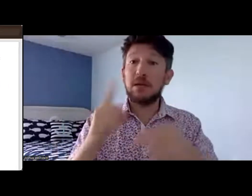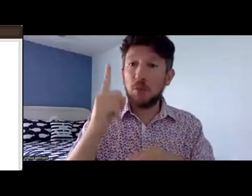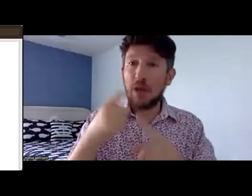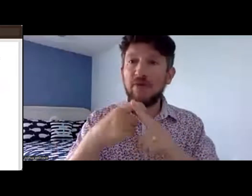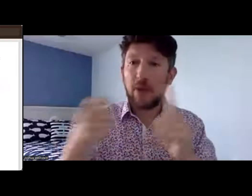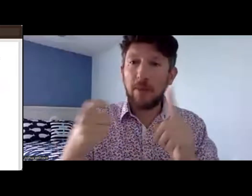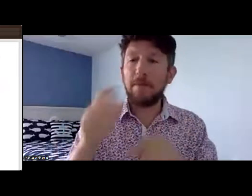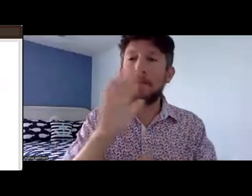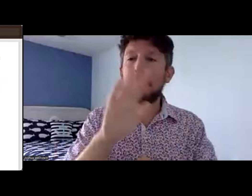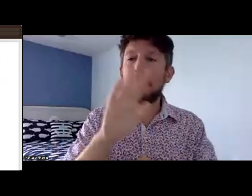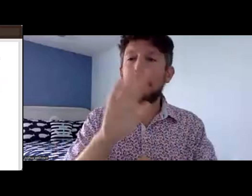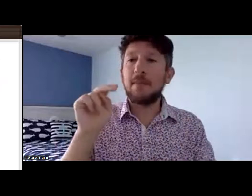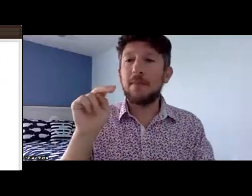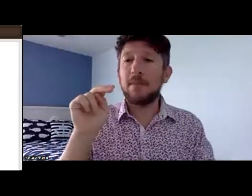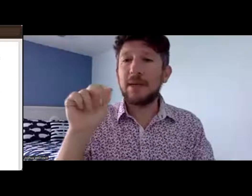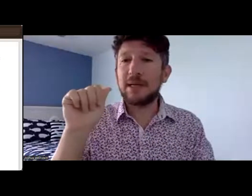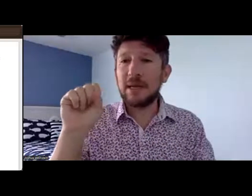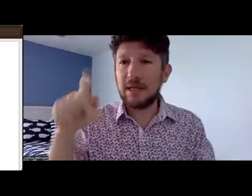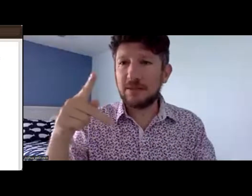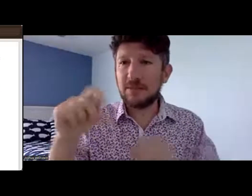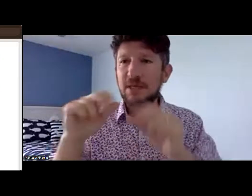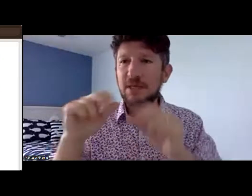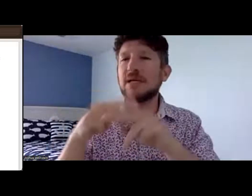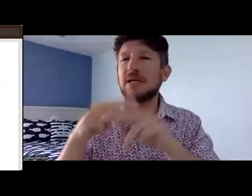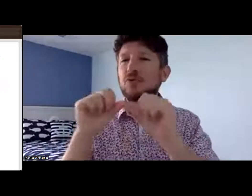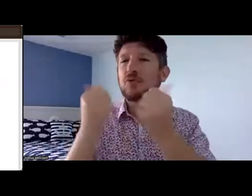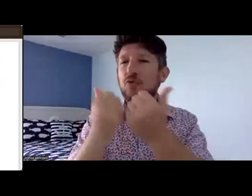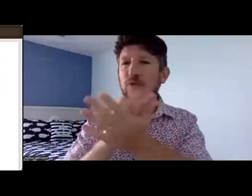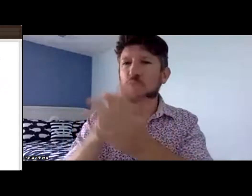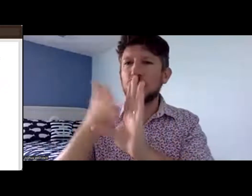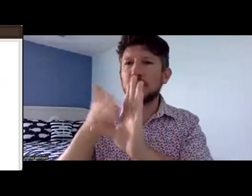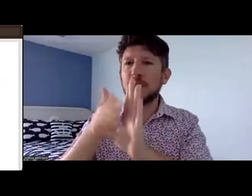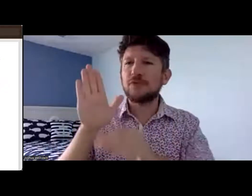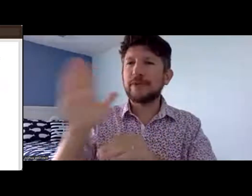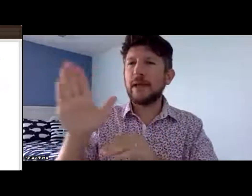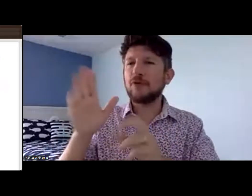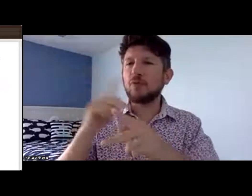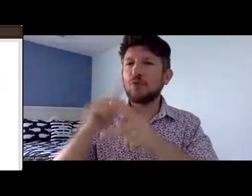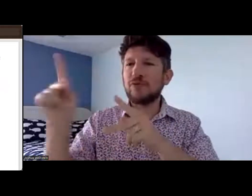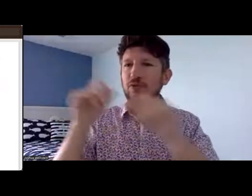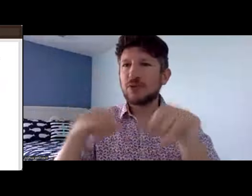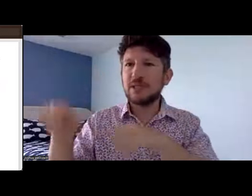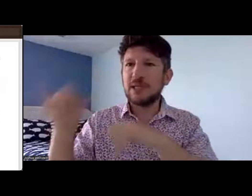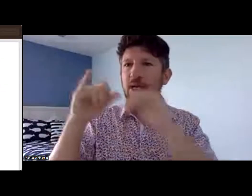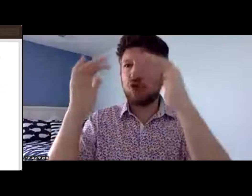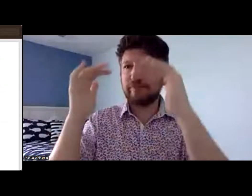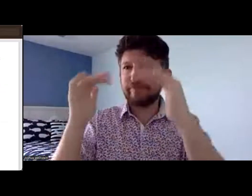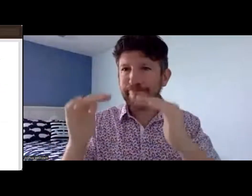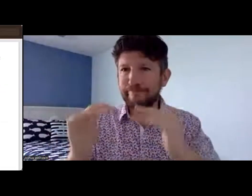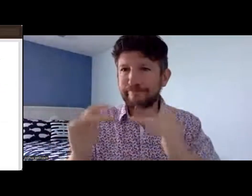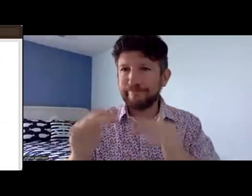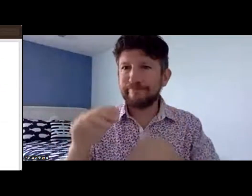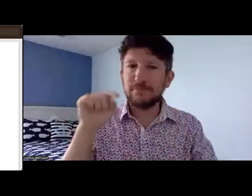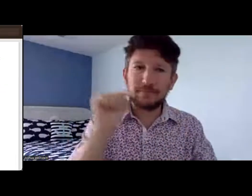So I'll try to revisit what I just mentioned before. This is the NASP, the agency, the National